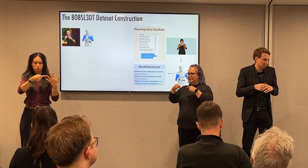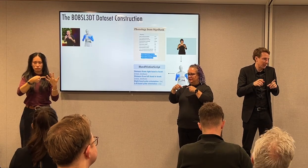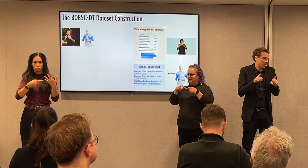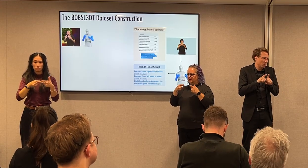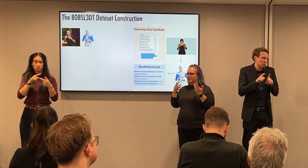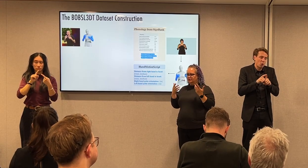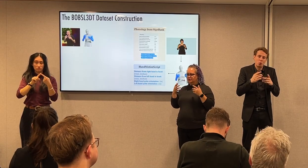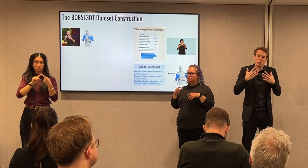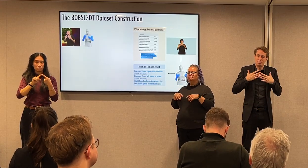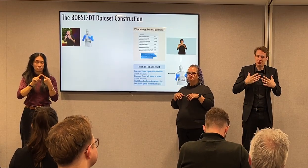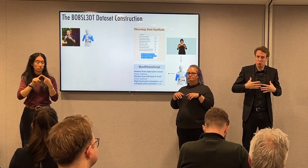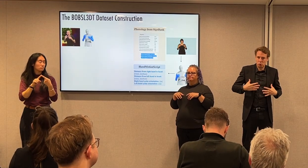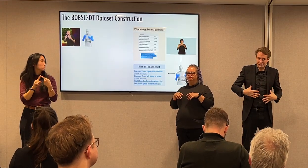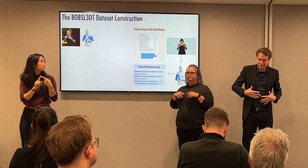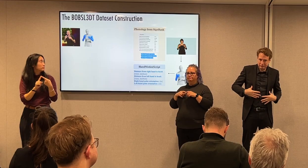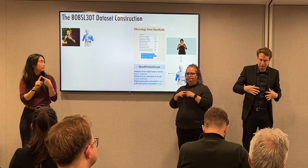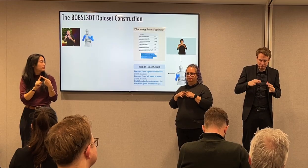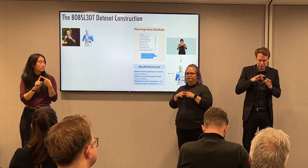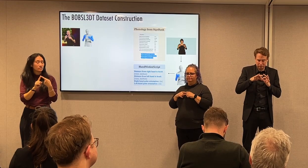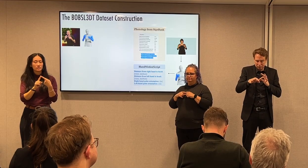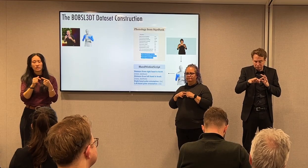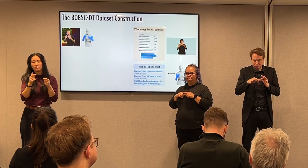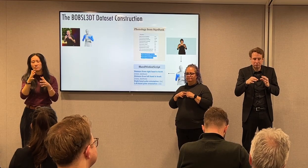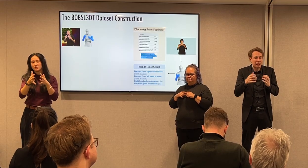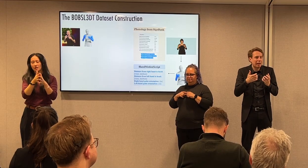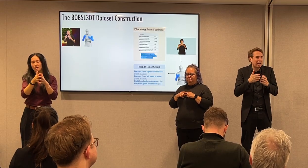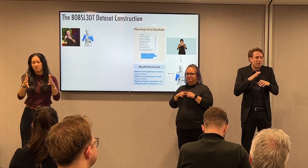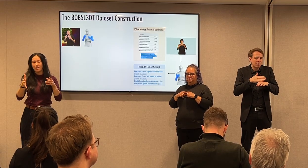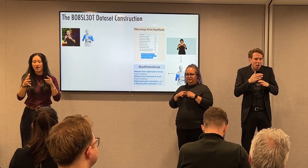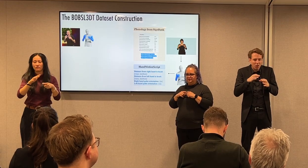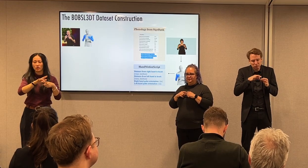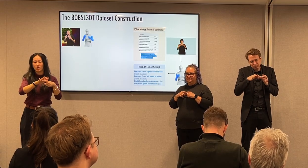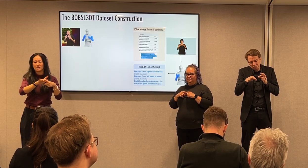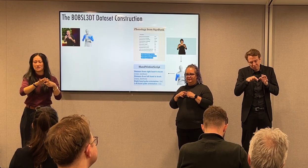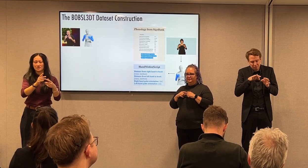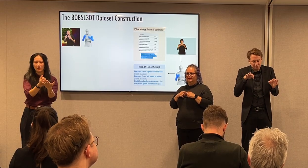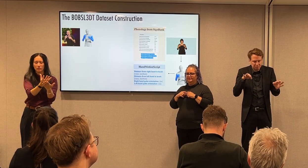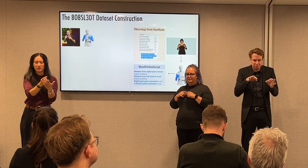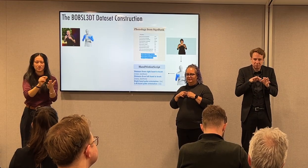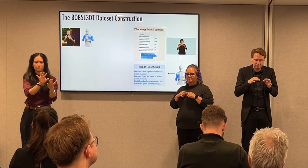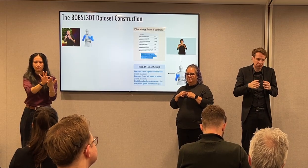that we got from the sign bank phonology information.